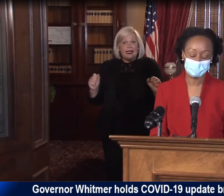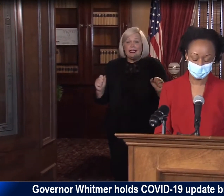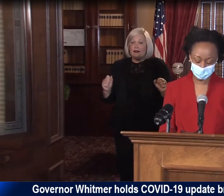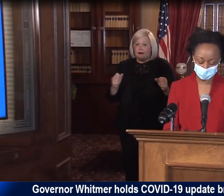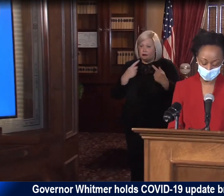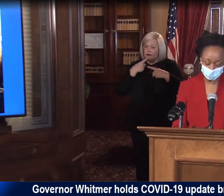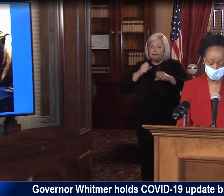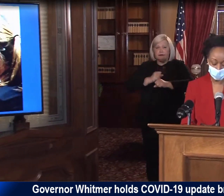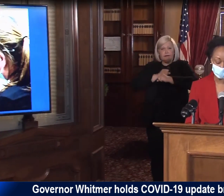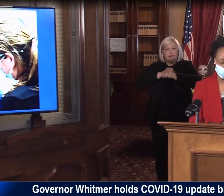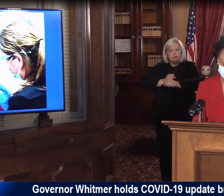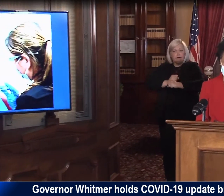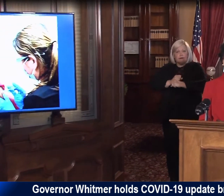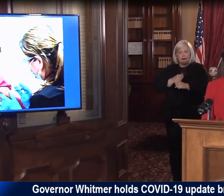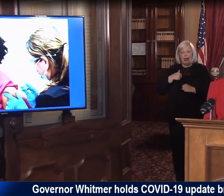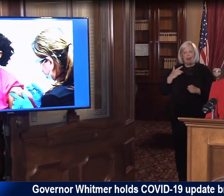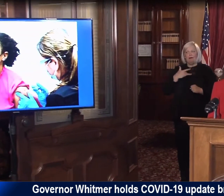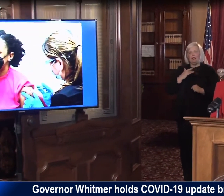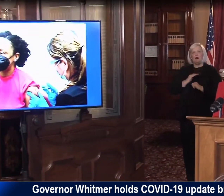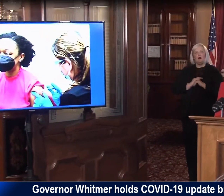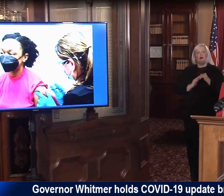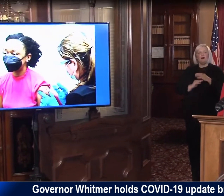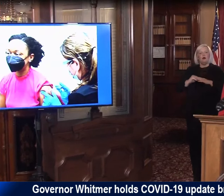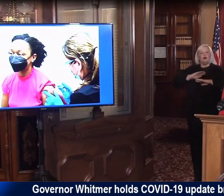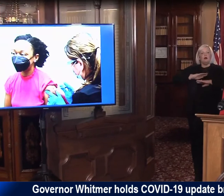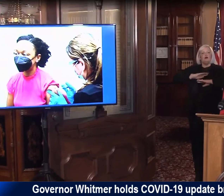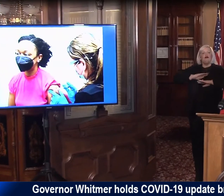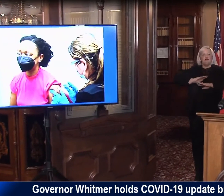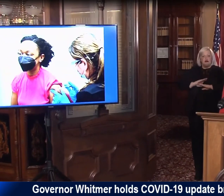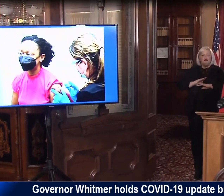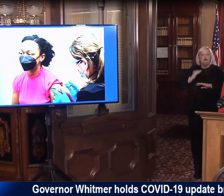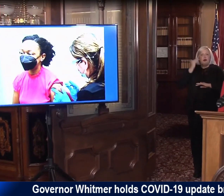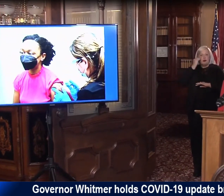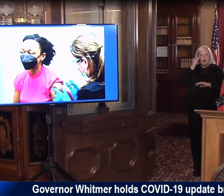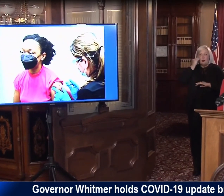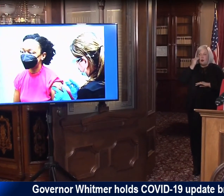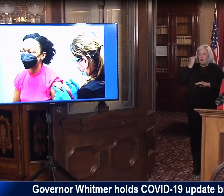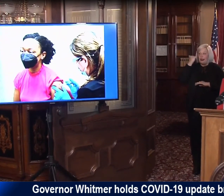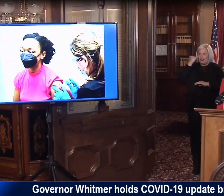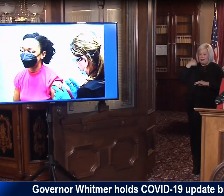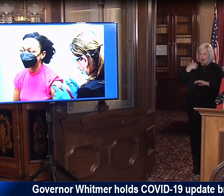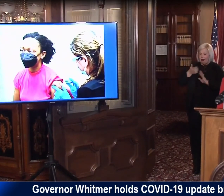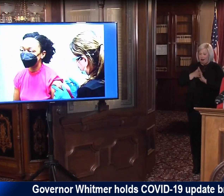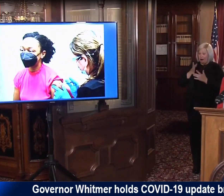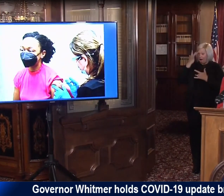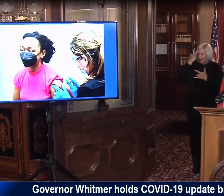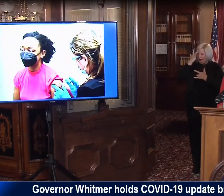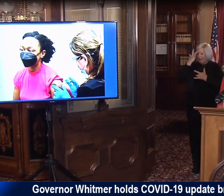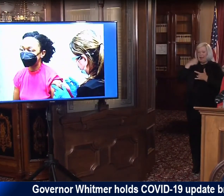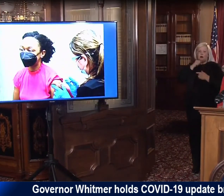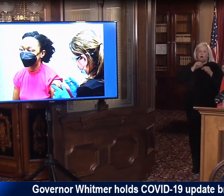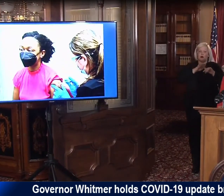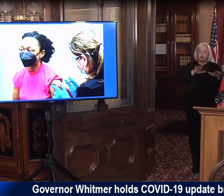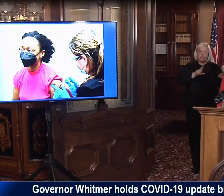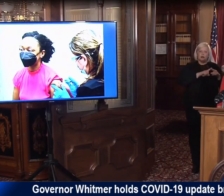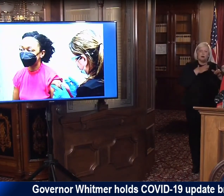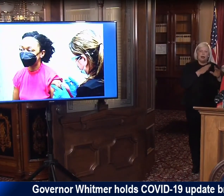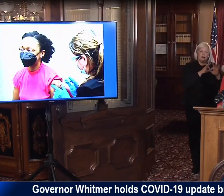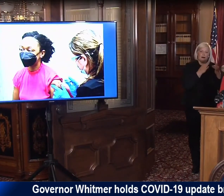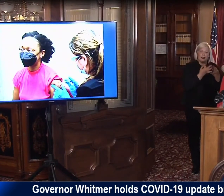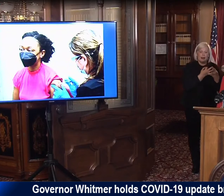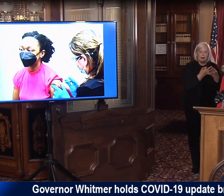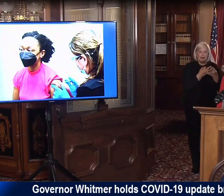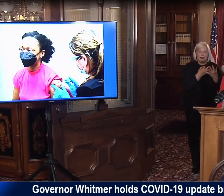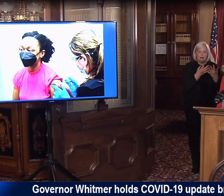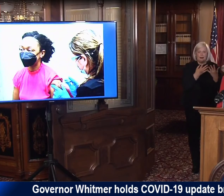and effective, and I have comfort now in knowing that I am now highly unlikely to bring this virus home to my family or